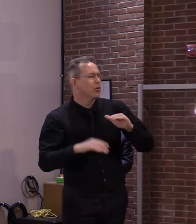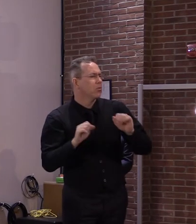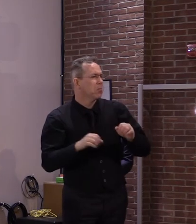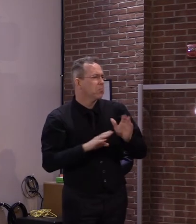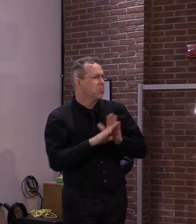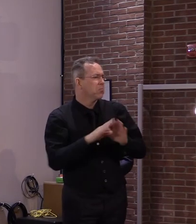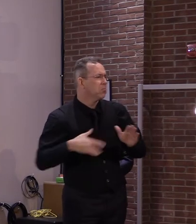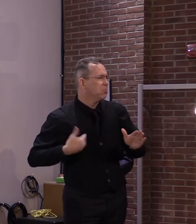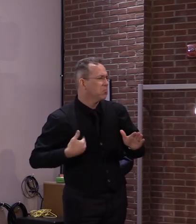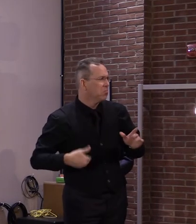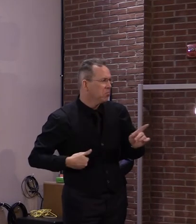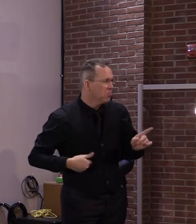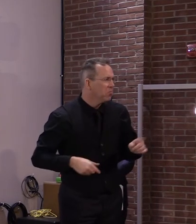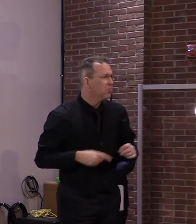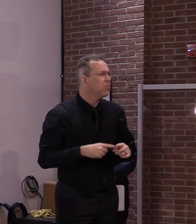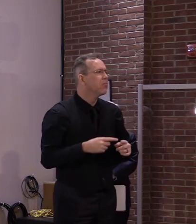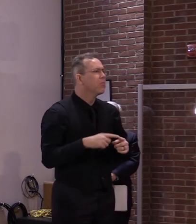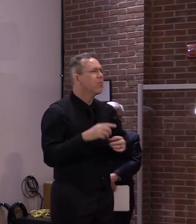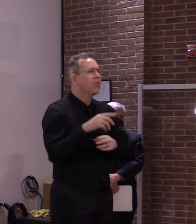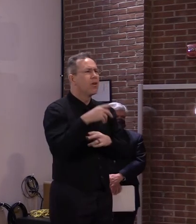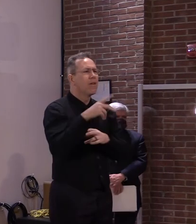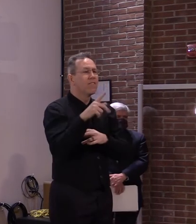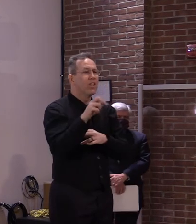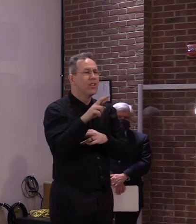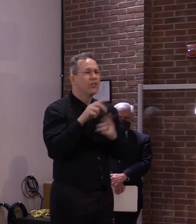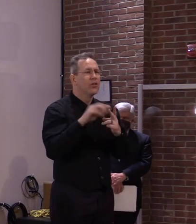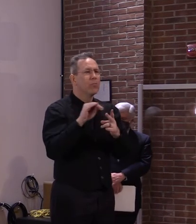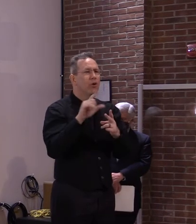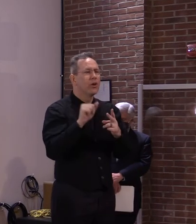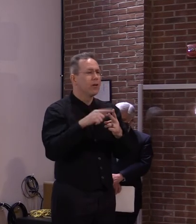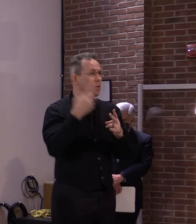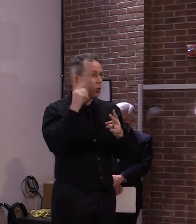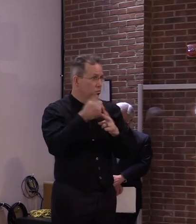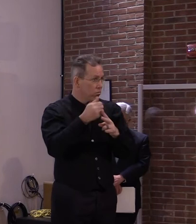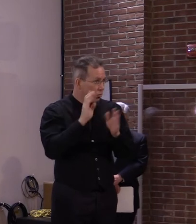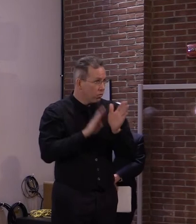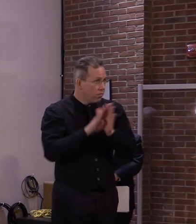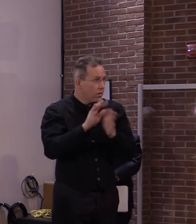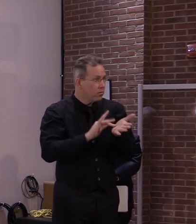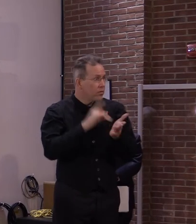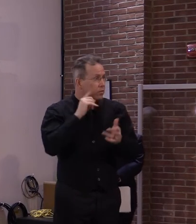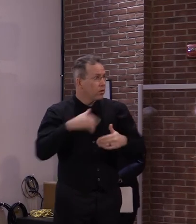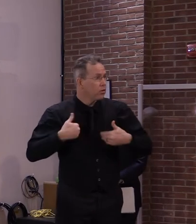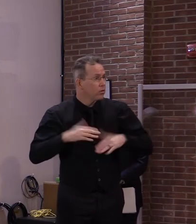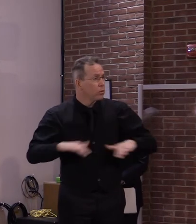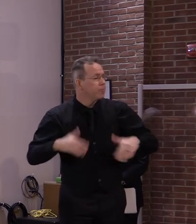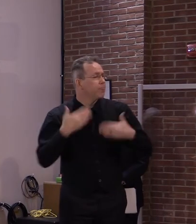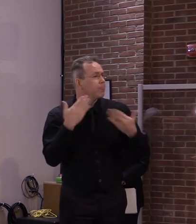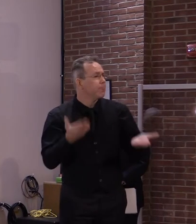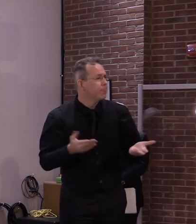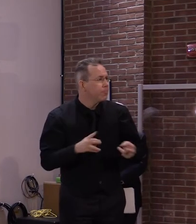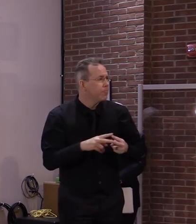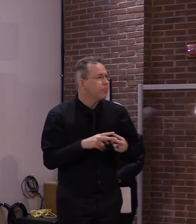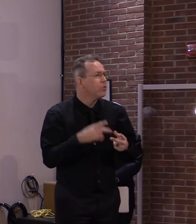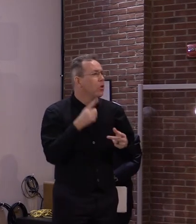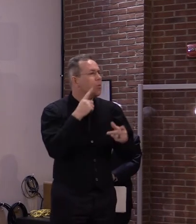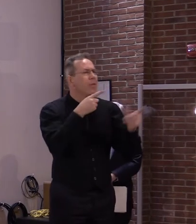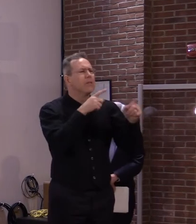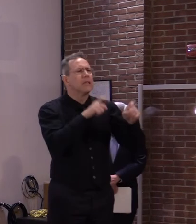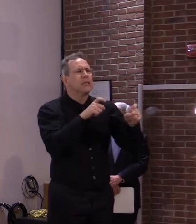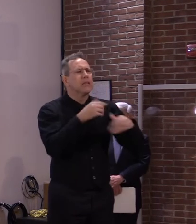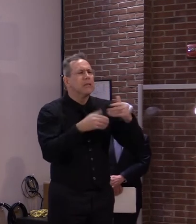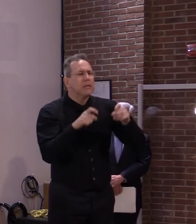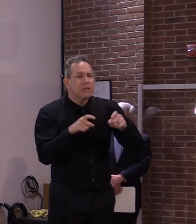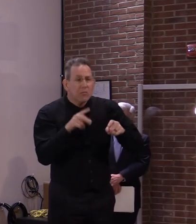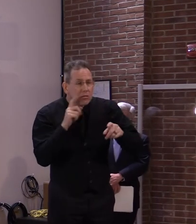using now just because i'm not familiar with the ongoing studies they're doing if they're looking at the pediatric age range